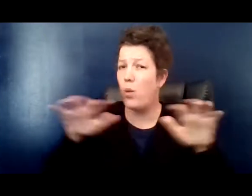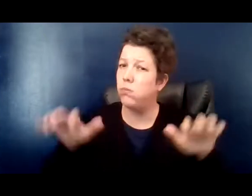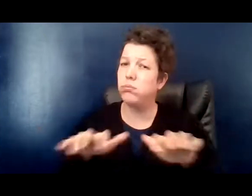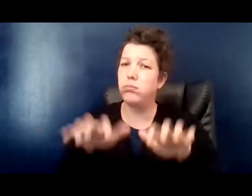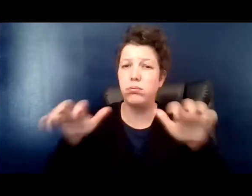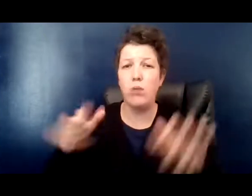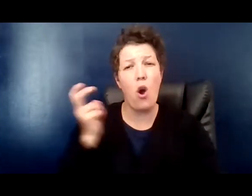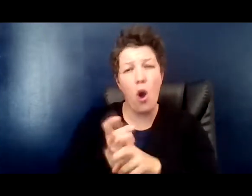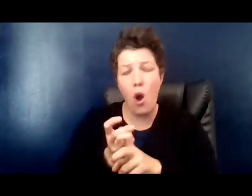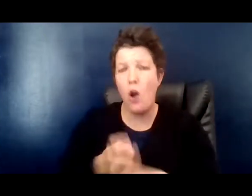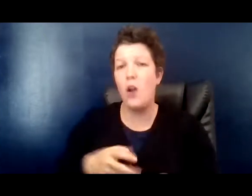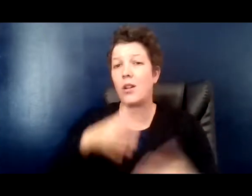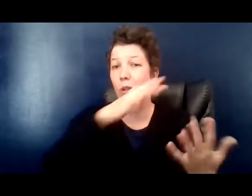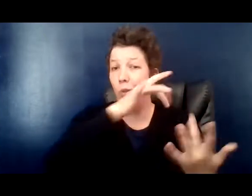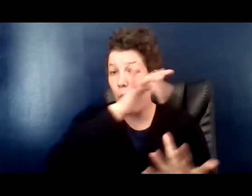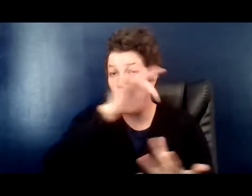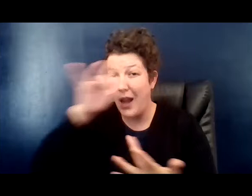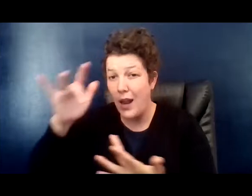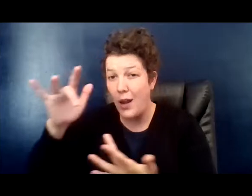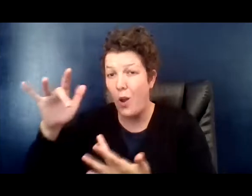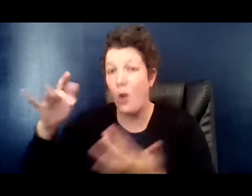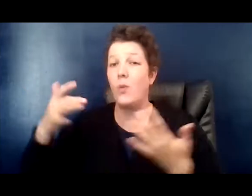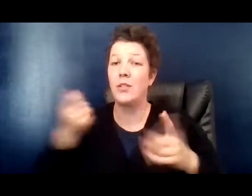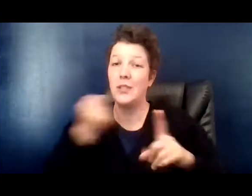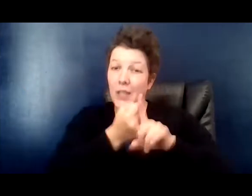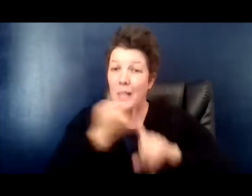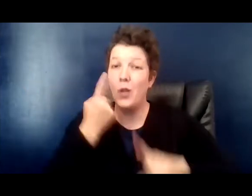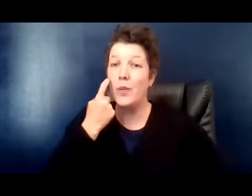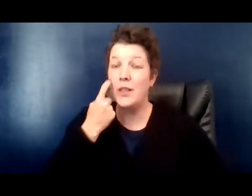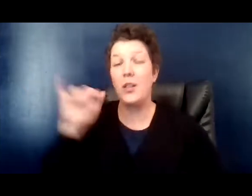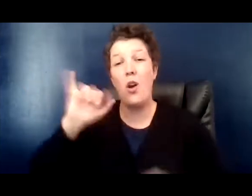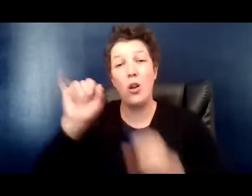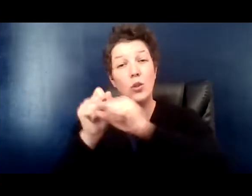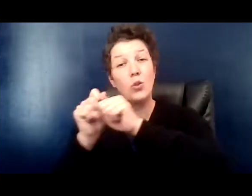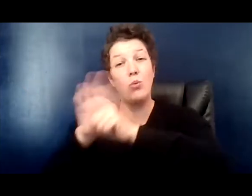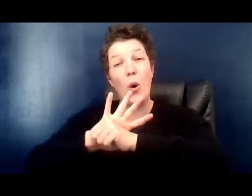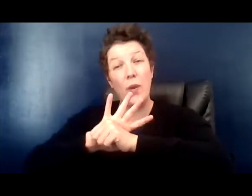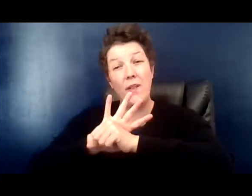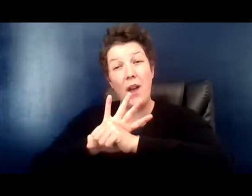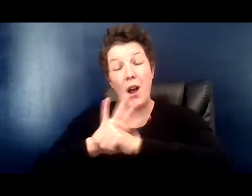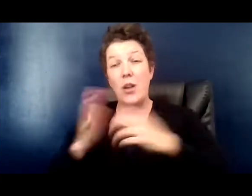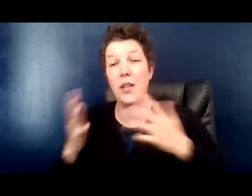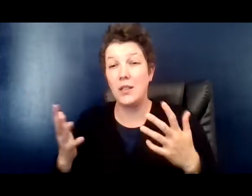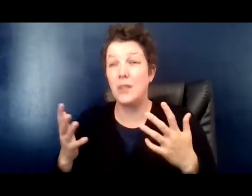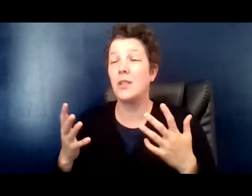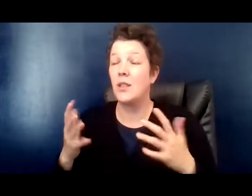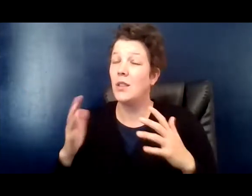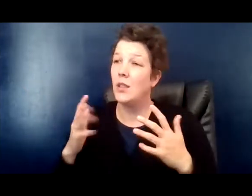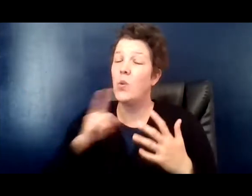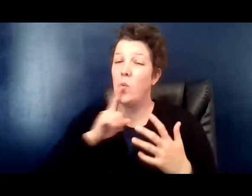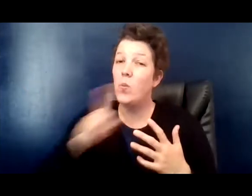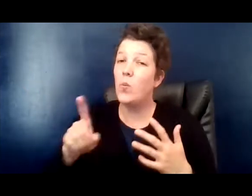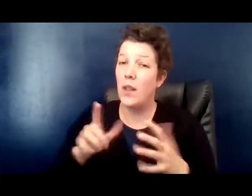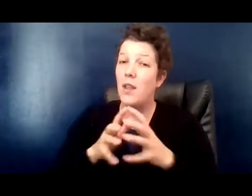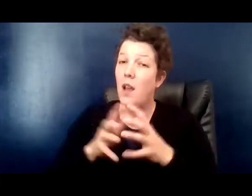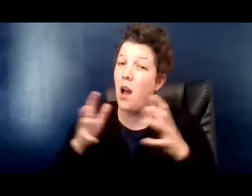the COVID-19 virus, extremely unfortunate, but you have really good, able people that's out there every day, putting